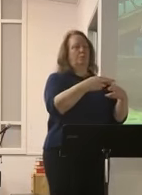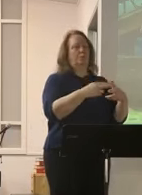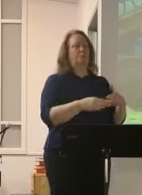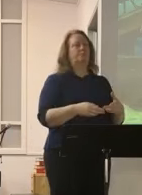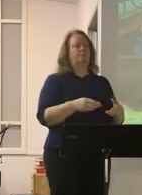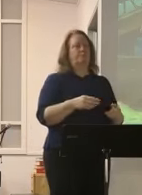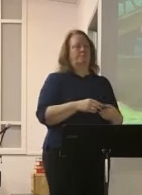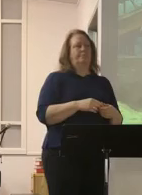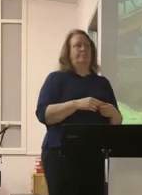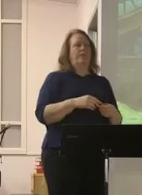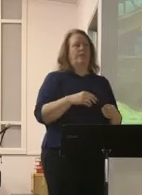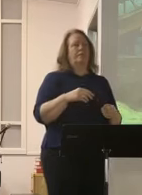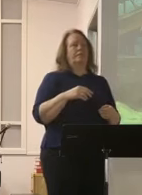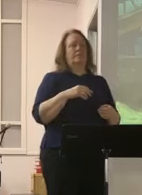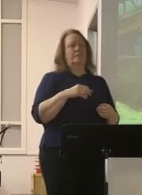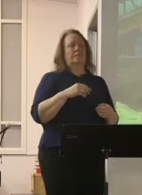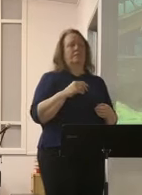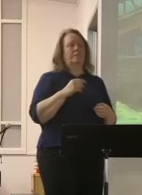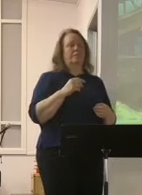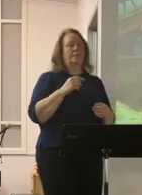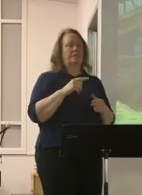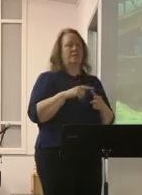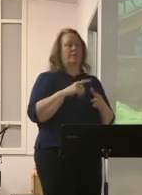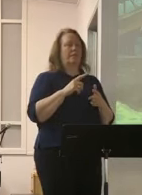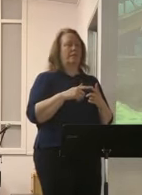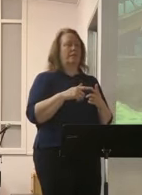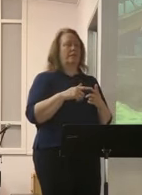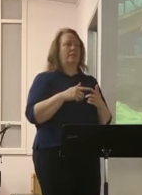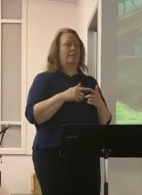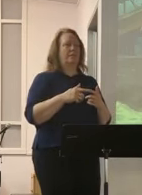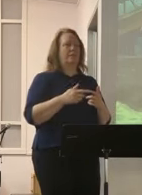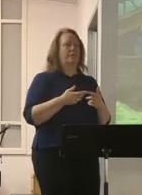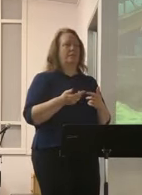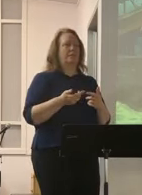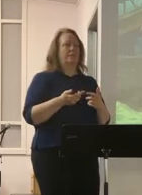the story of Jesus. And then